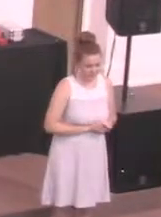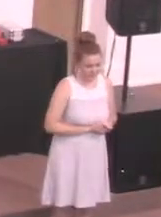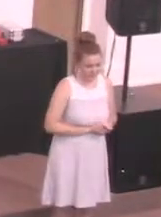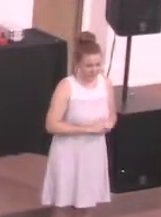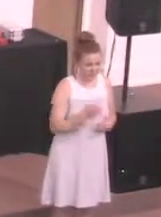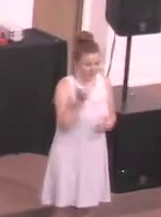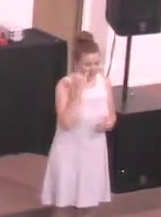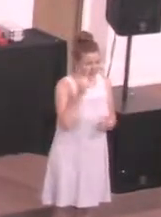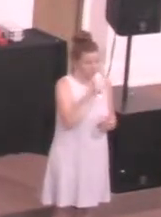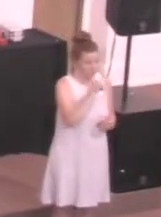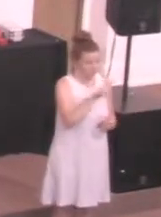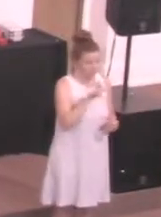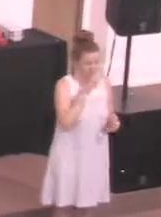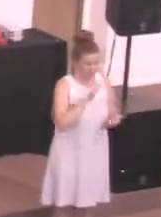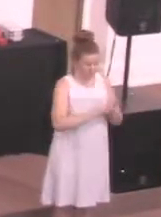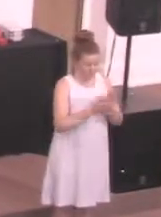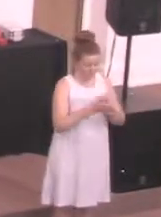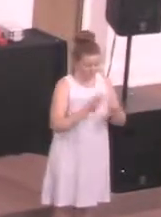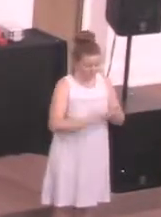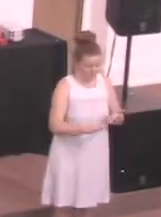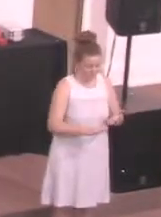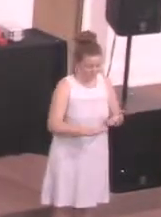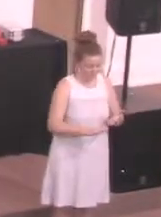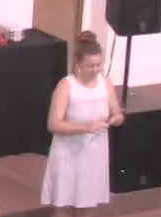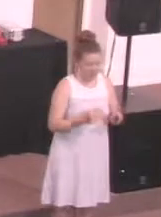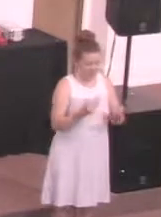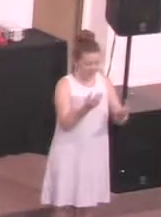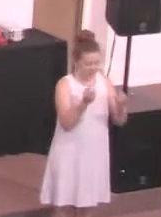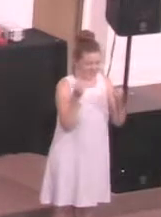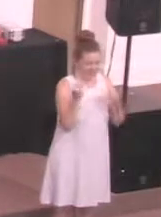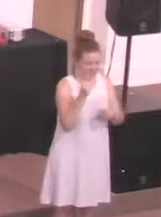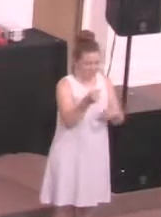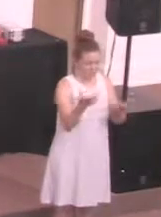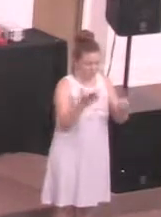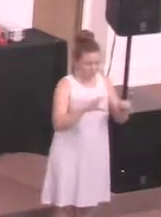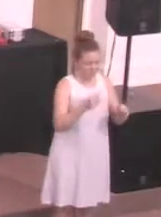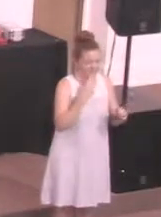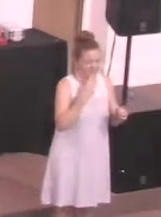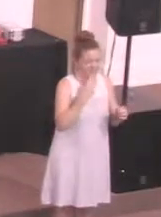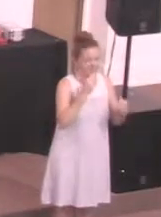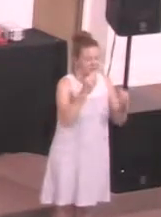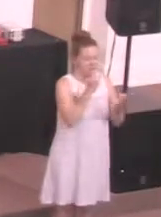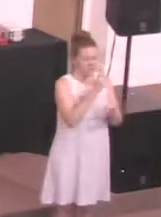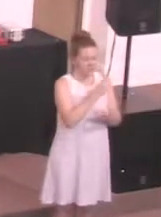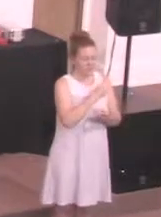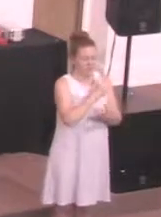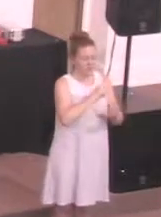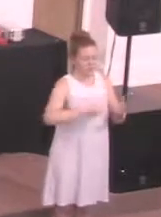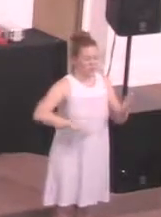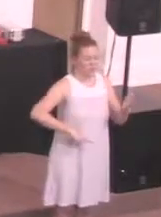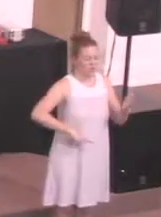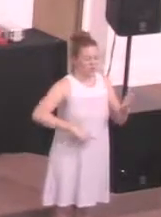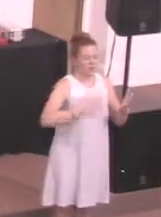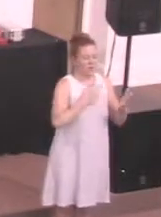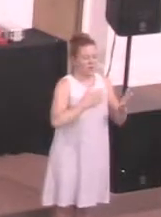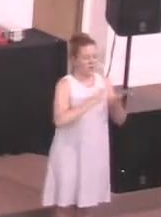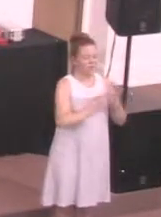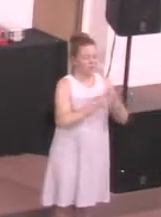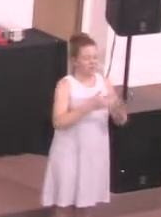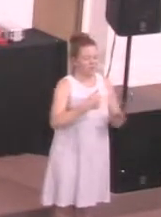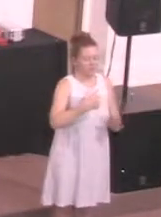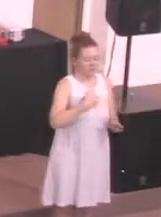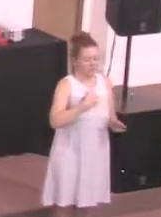If you need to be forgiven, I'm going to give you a chance. Say, Dear Lord, please forgive me.